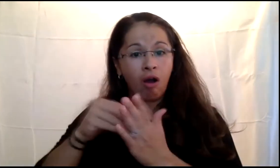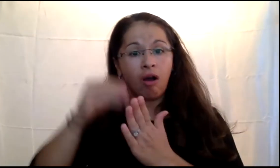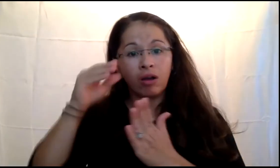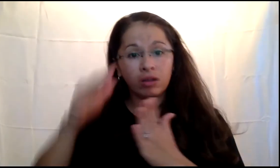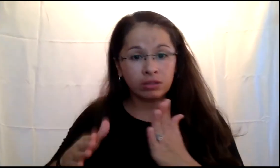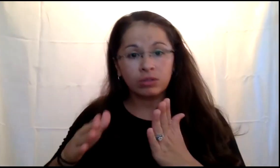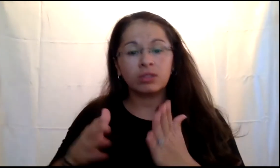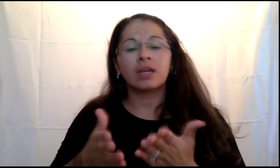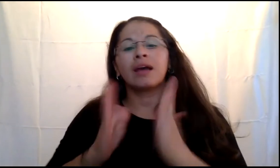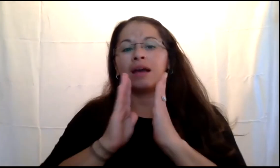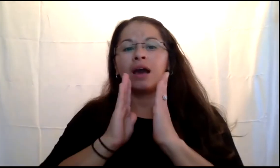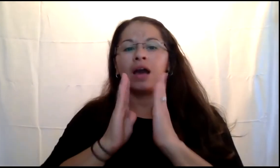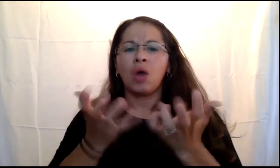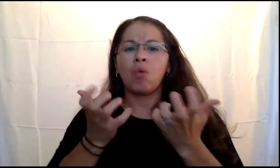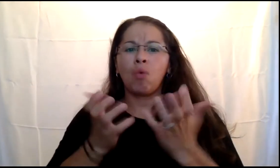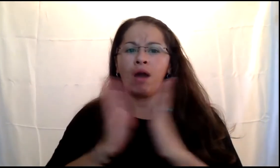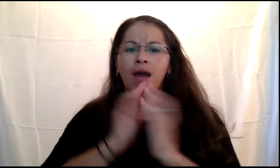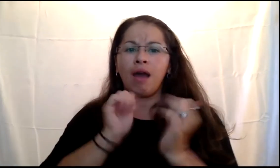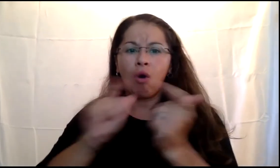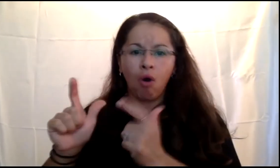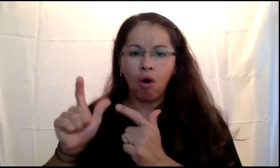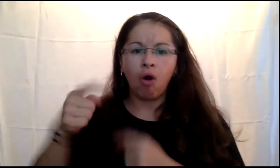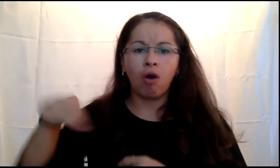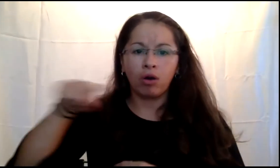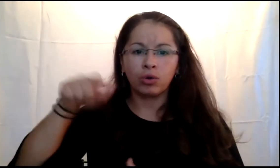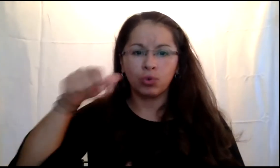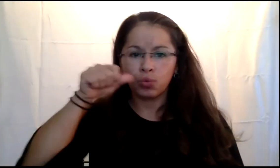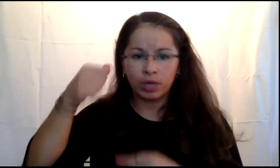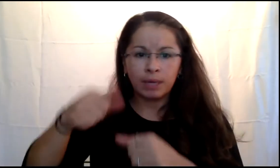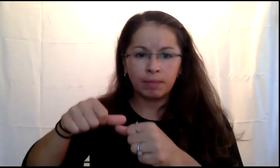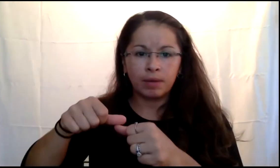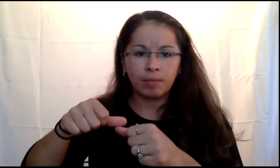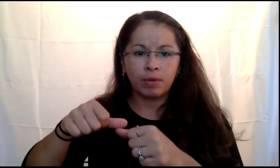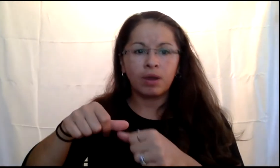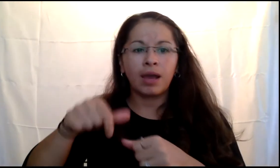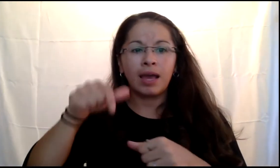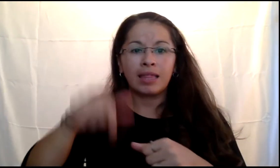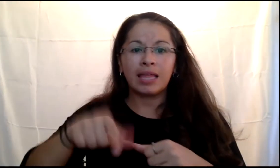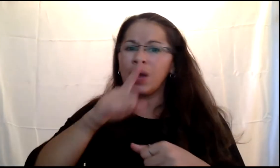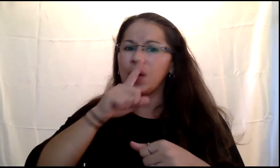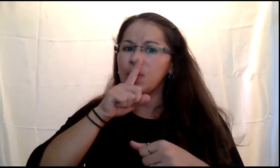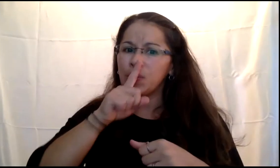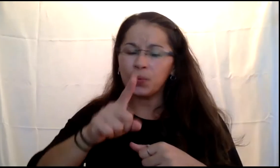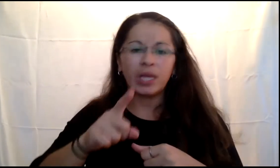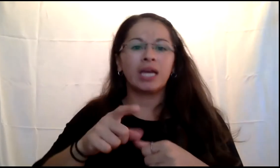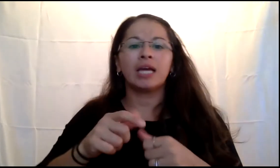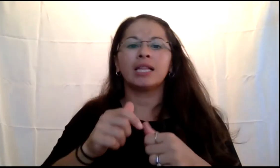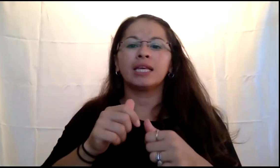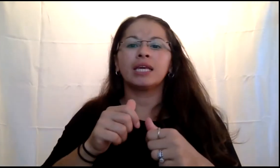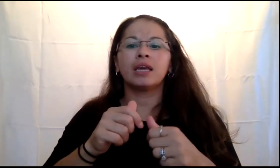to remember that this is a marathon, not a sprint. So the very first thing is